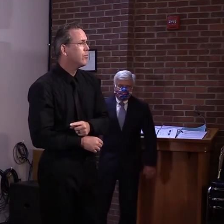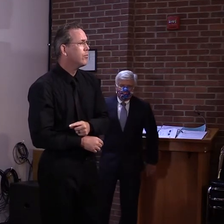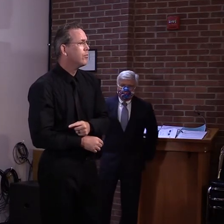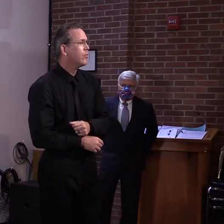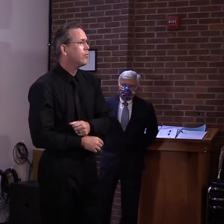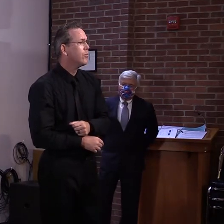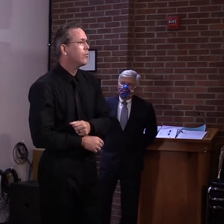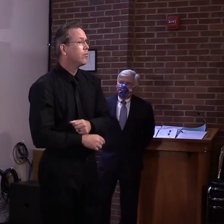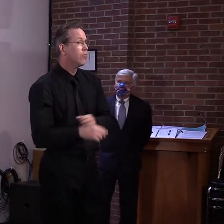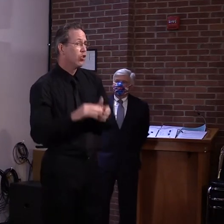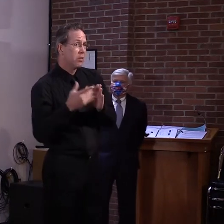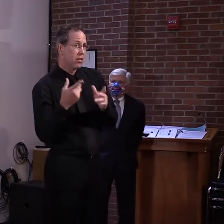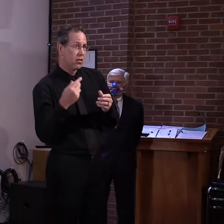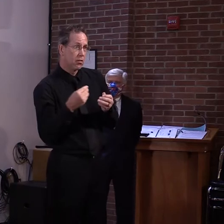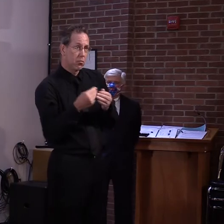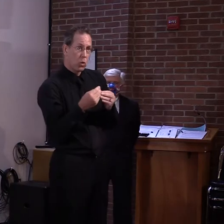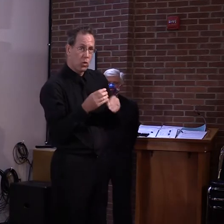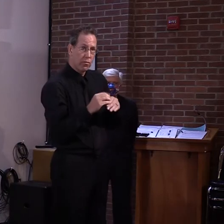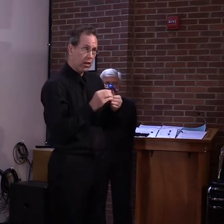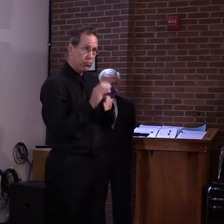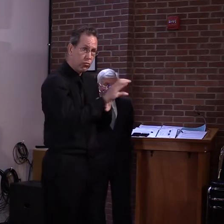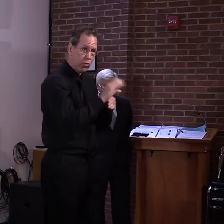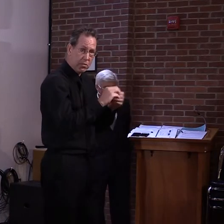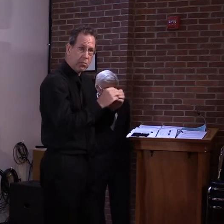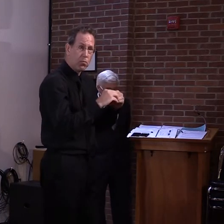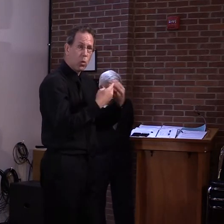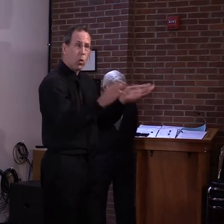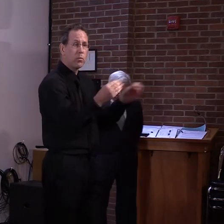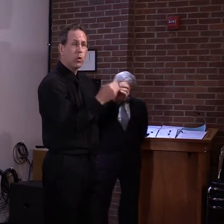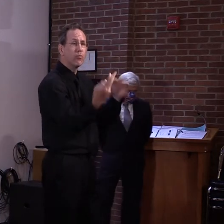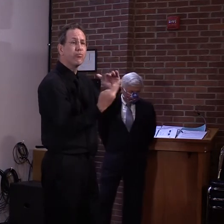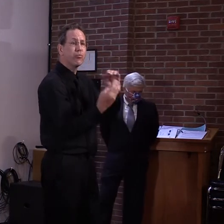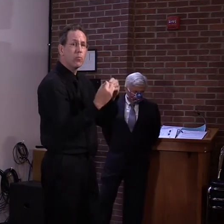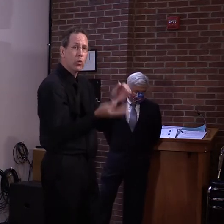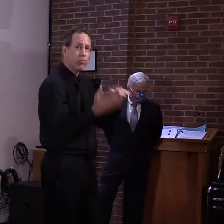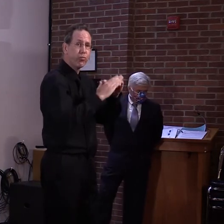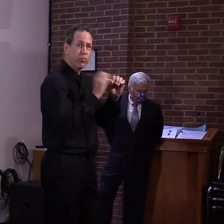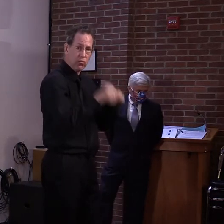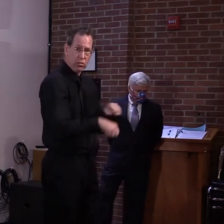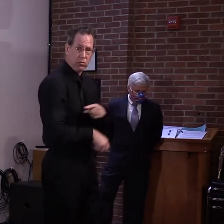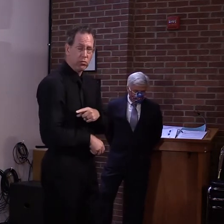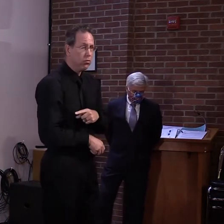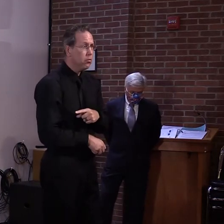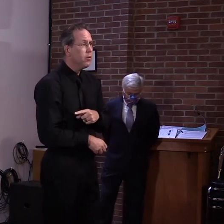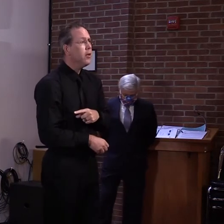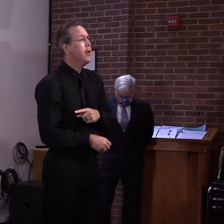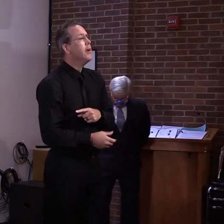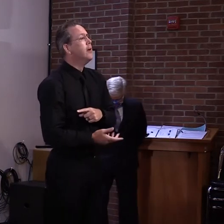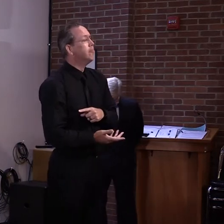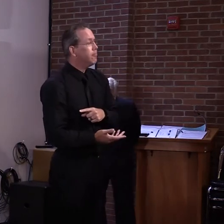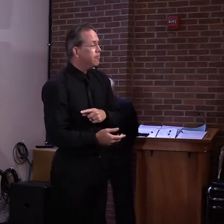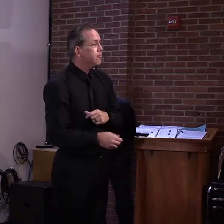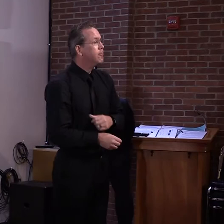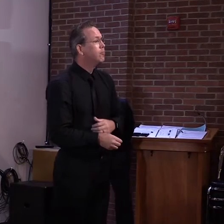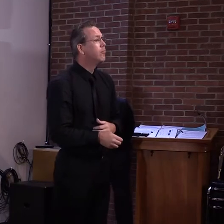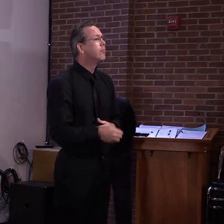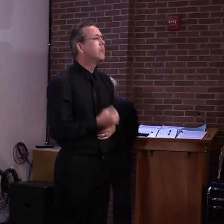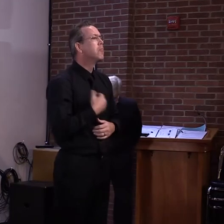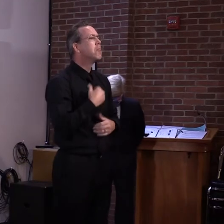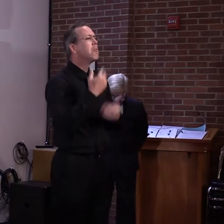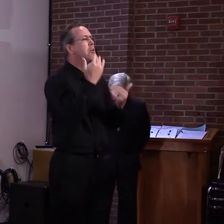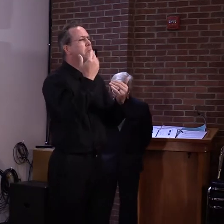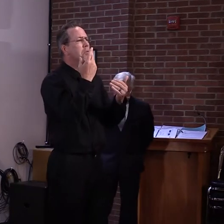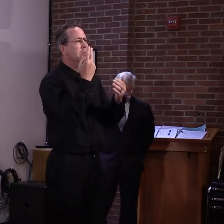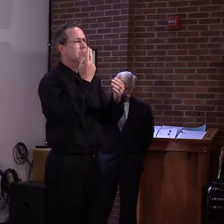They need more dollars. We've put forward plans to do just that with the